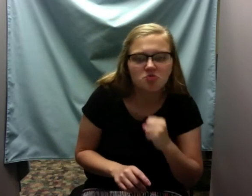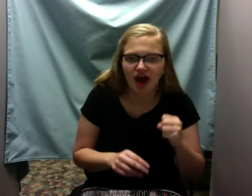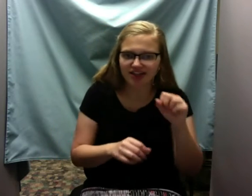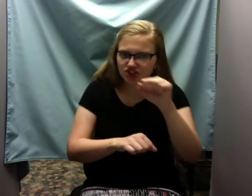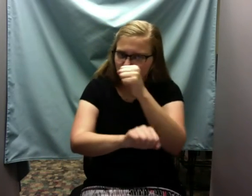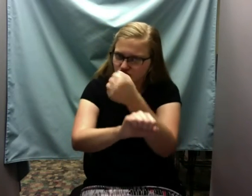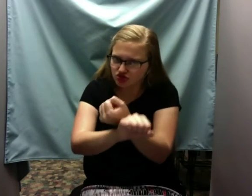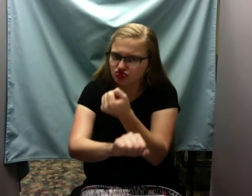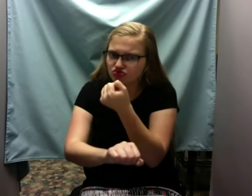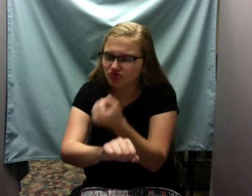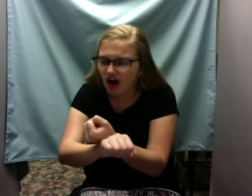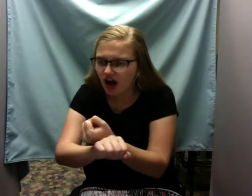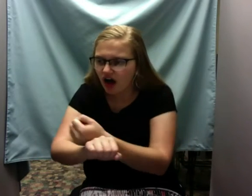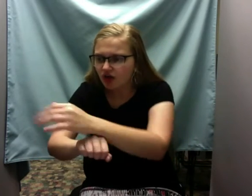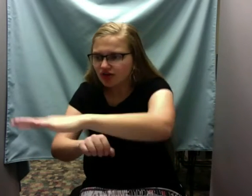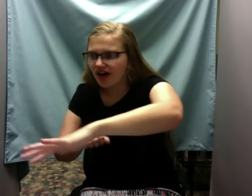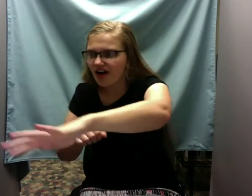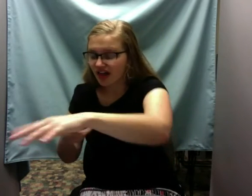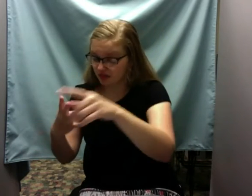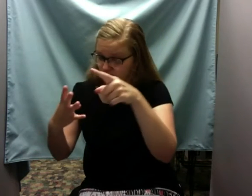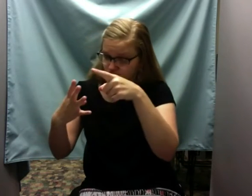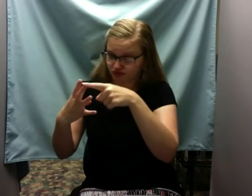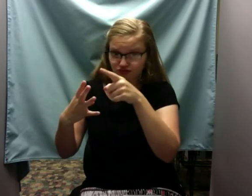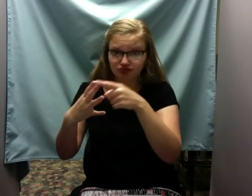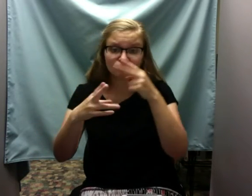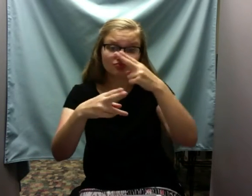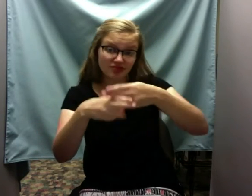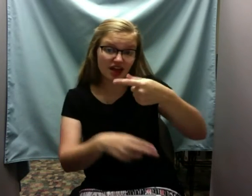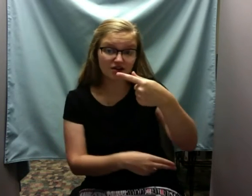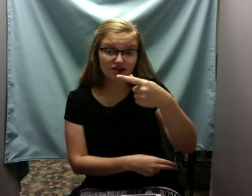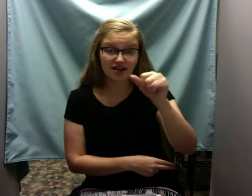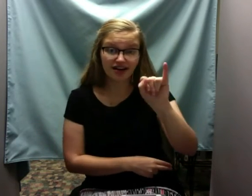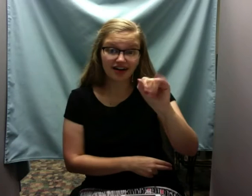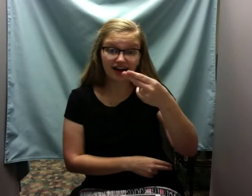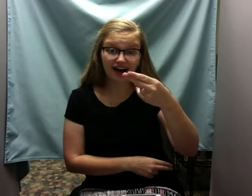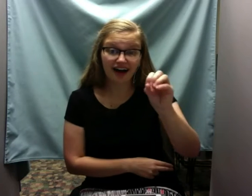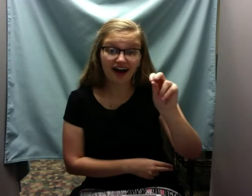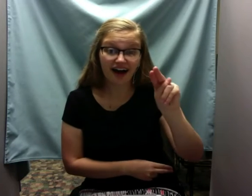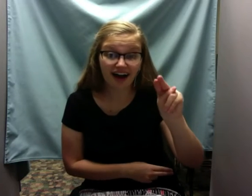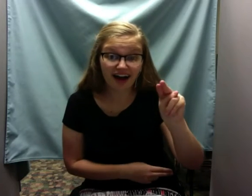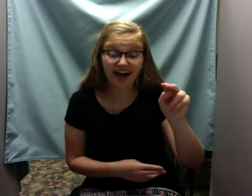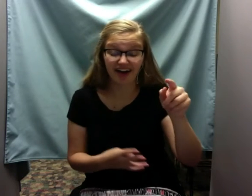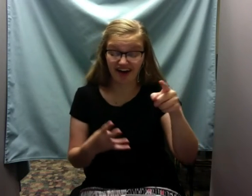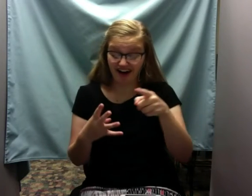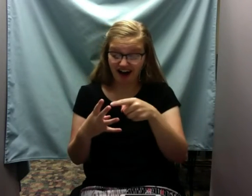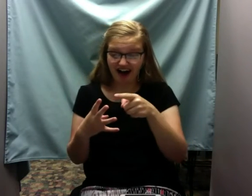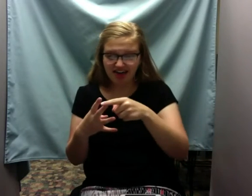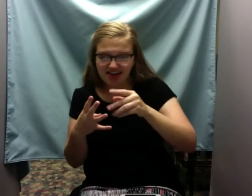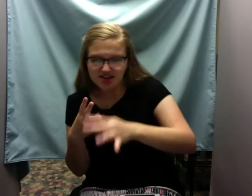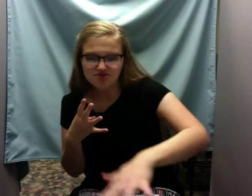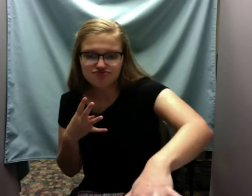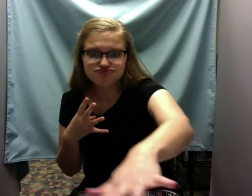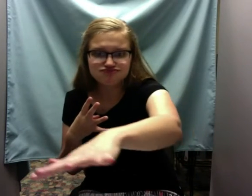There is Delim, and the onyx stone. And the name of the second river is Gihon. The same is it that compasseth the whole land